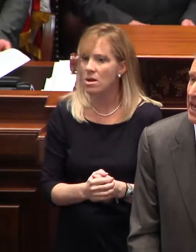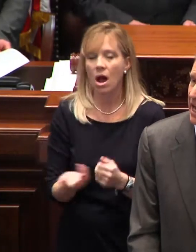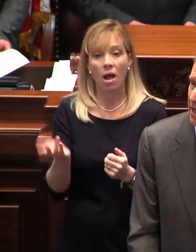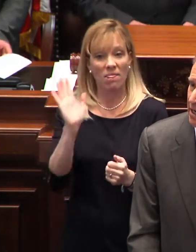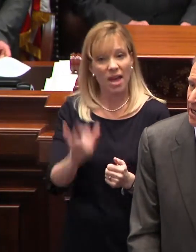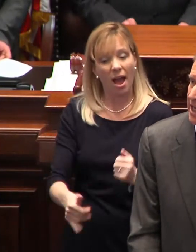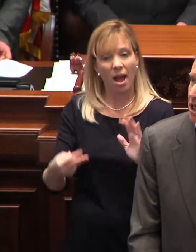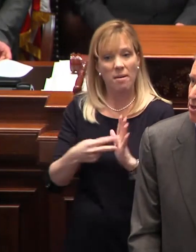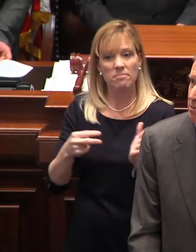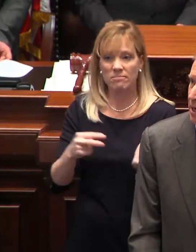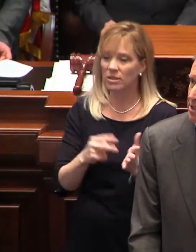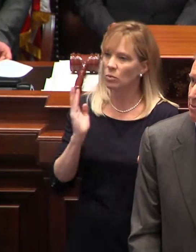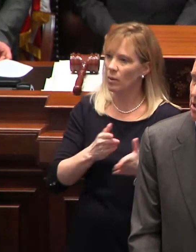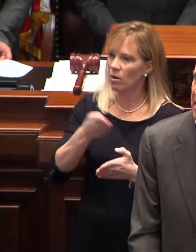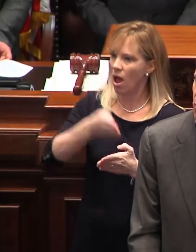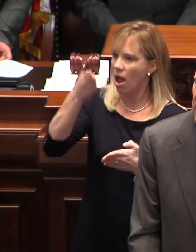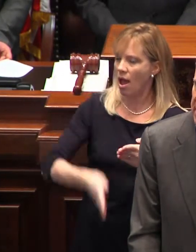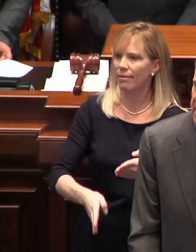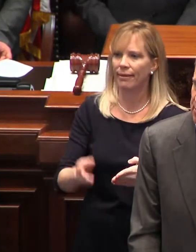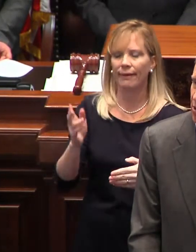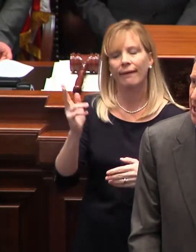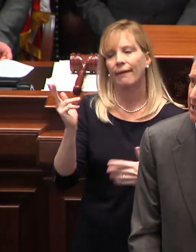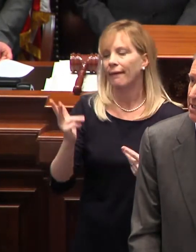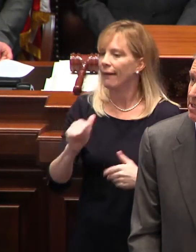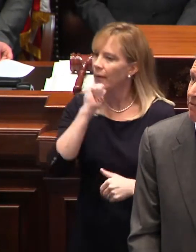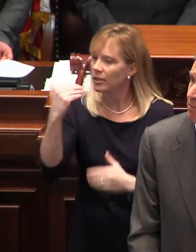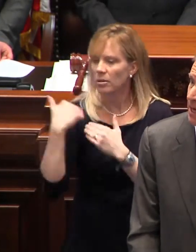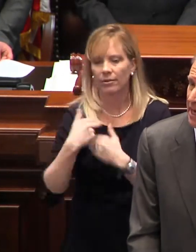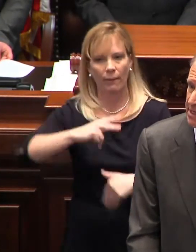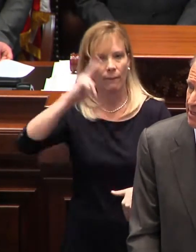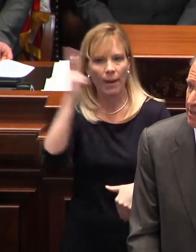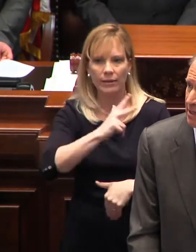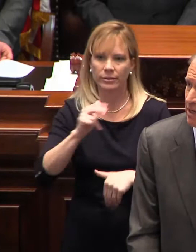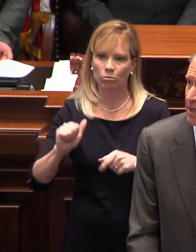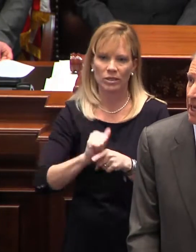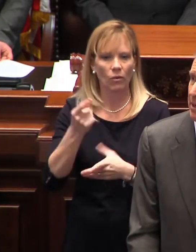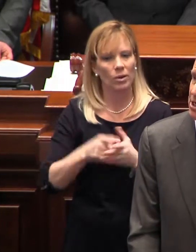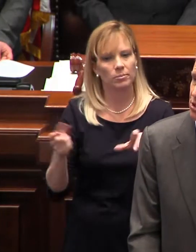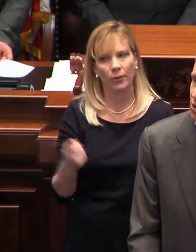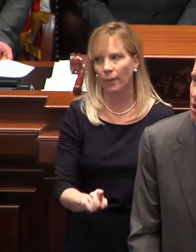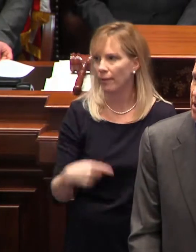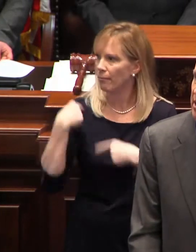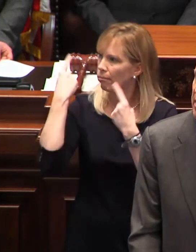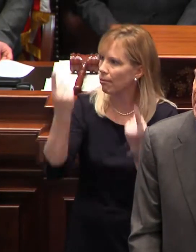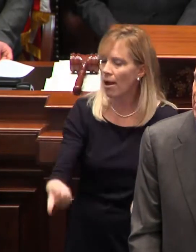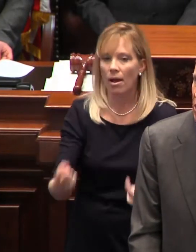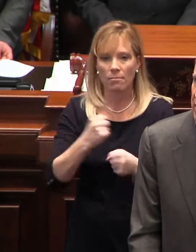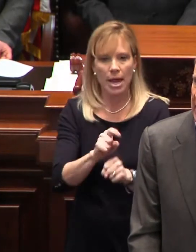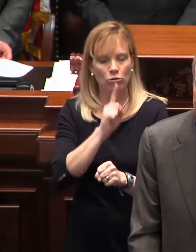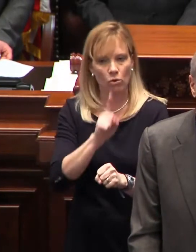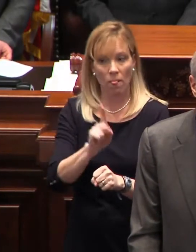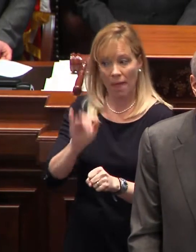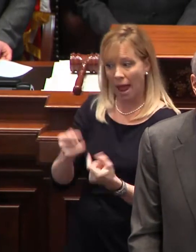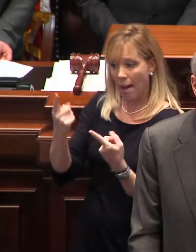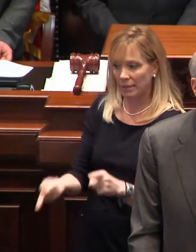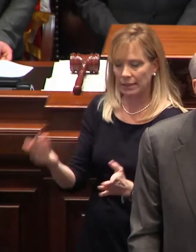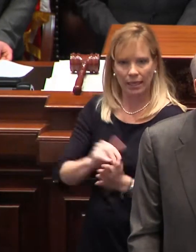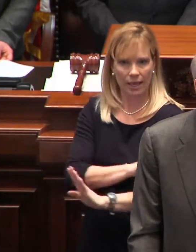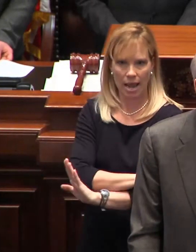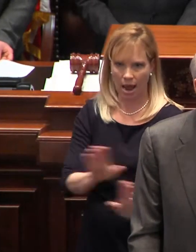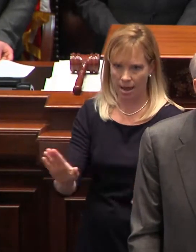it, we end the irresponsible and reckless practices of the past and make sure they don't happen